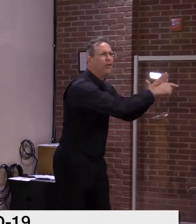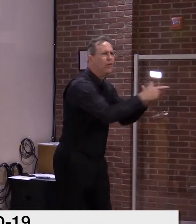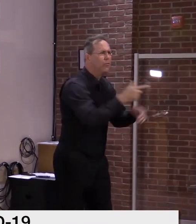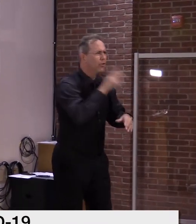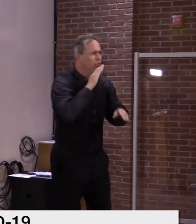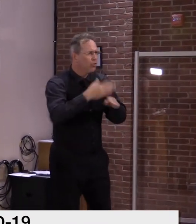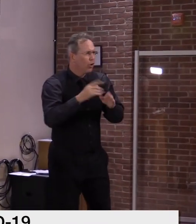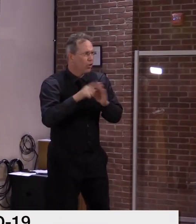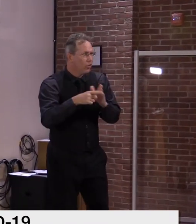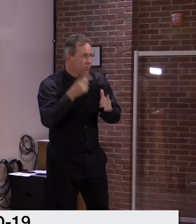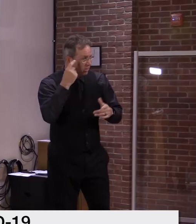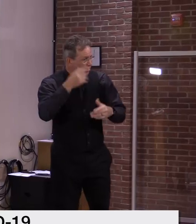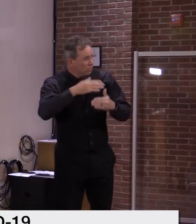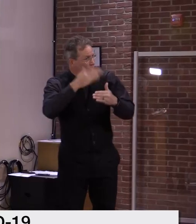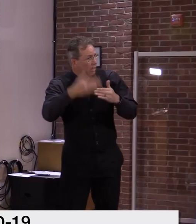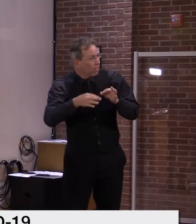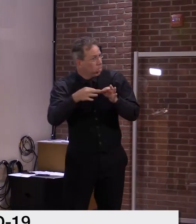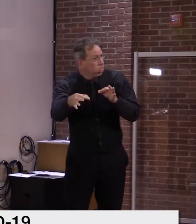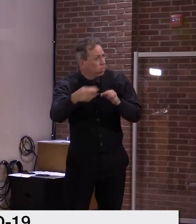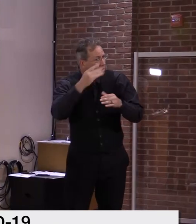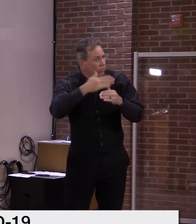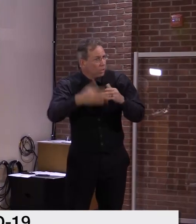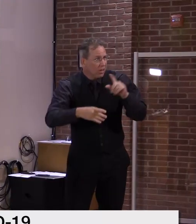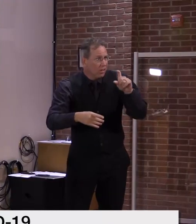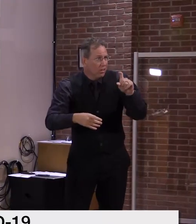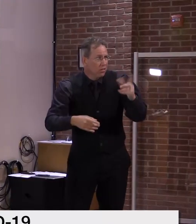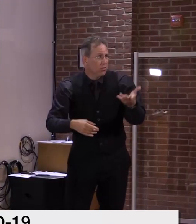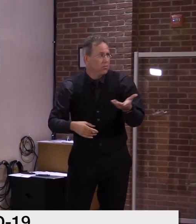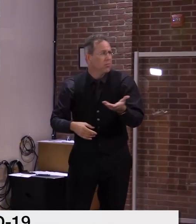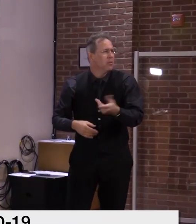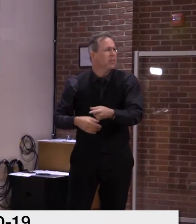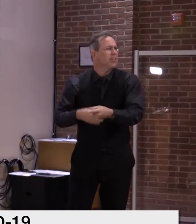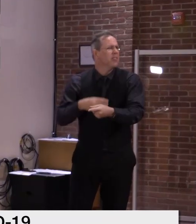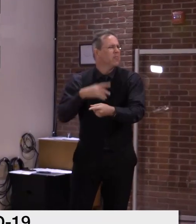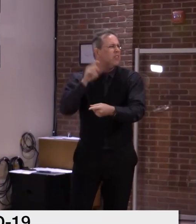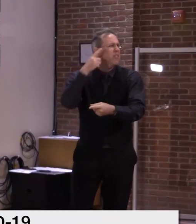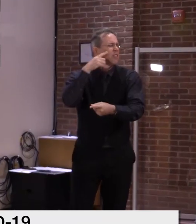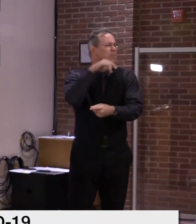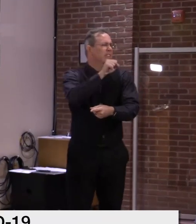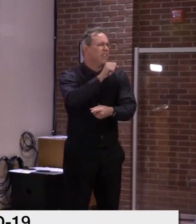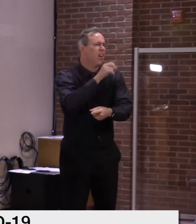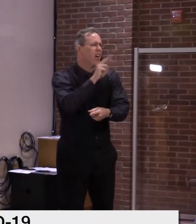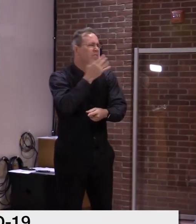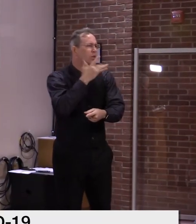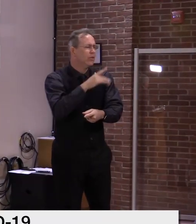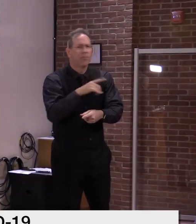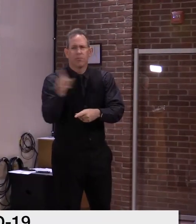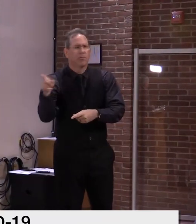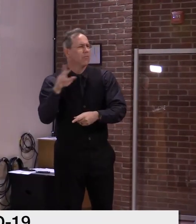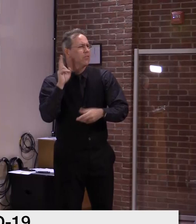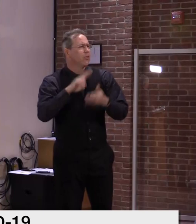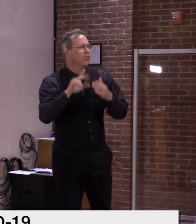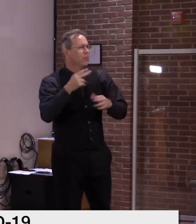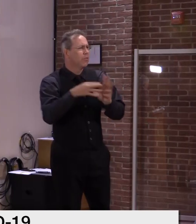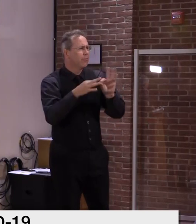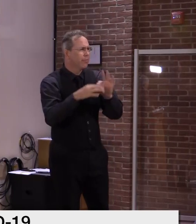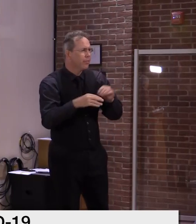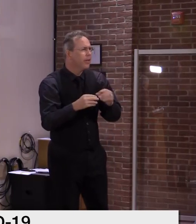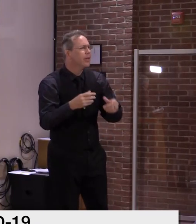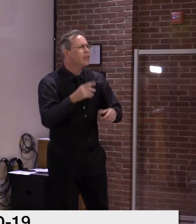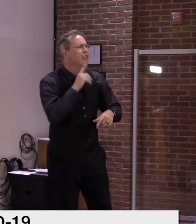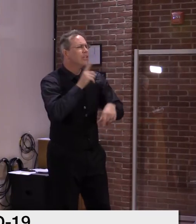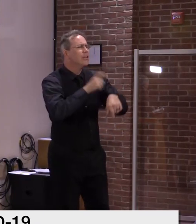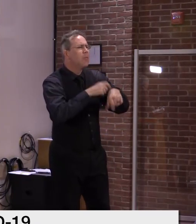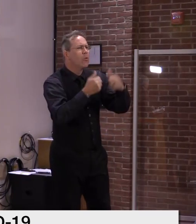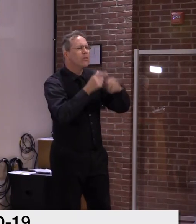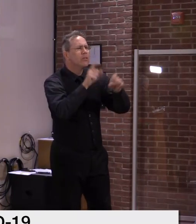Yeah, Lisa, it depends on where it was sent. And if I can reach out to you, I would